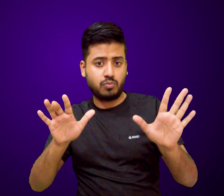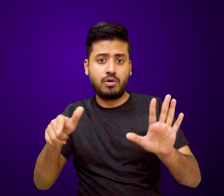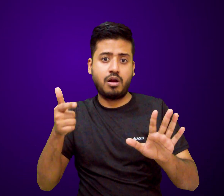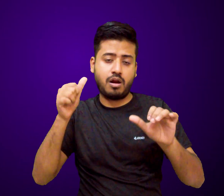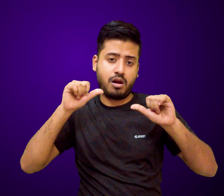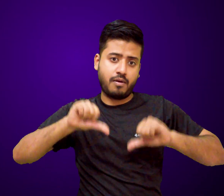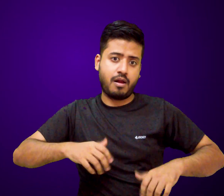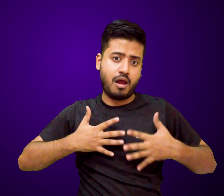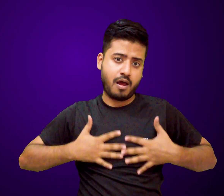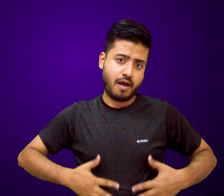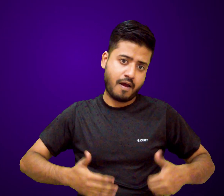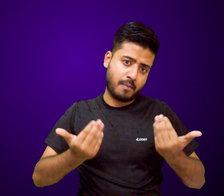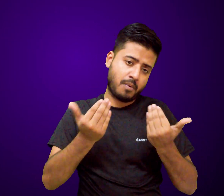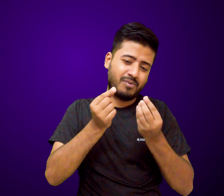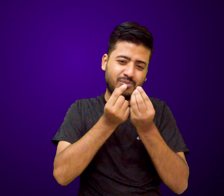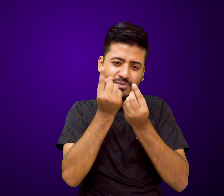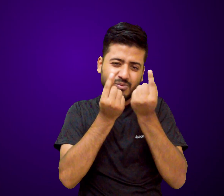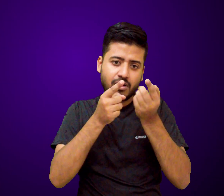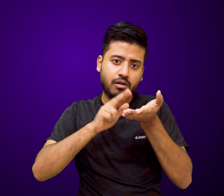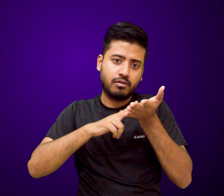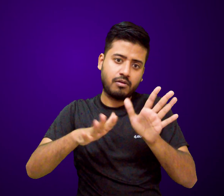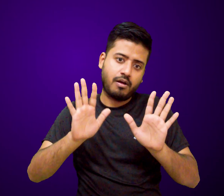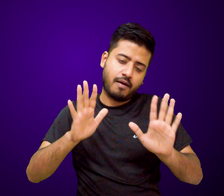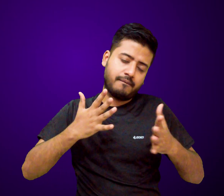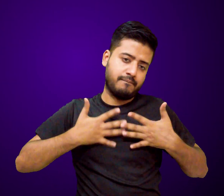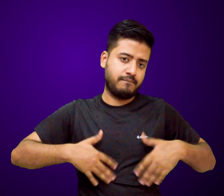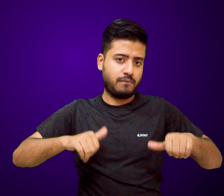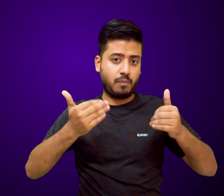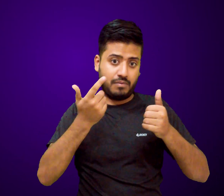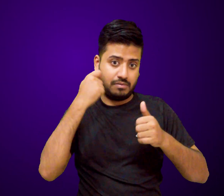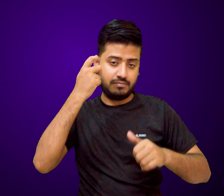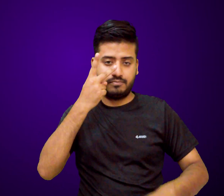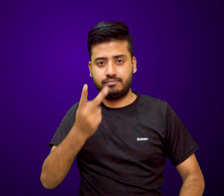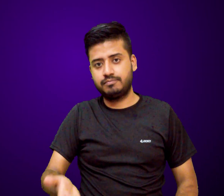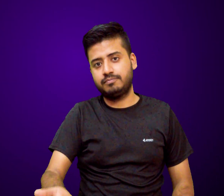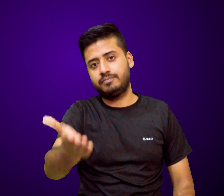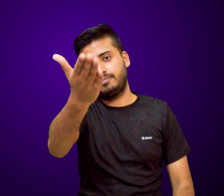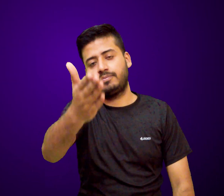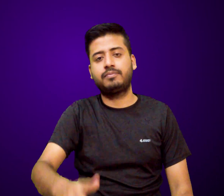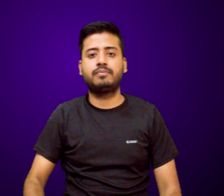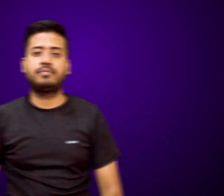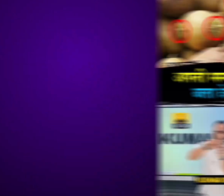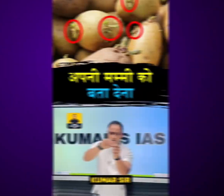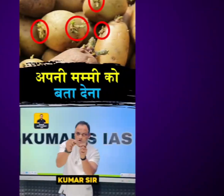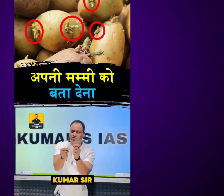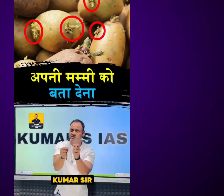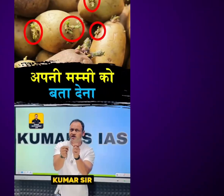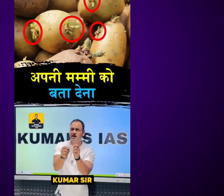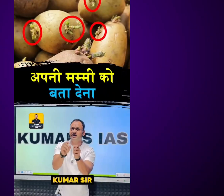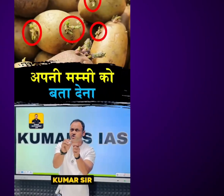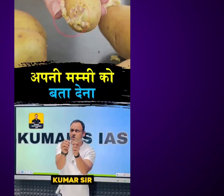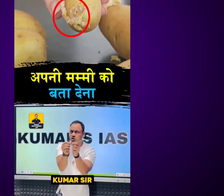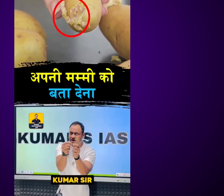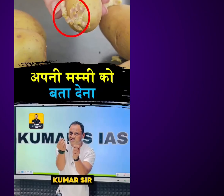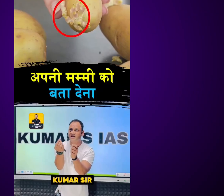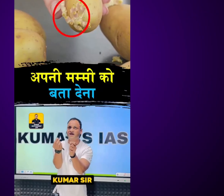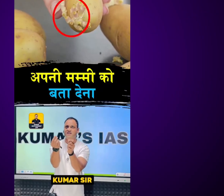day after eating the sprouted potatoes. At lower doses, excess glycoalkaloid consumption typically leads to